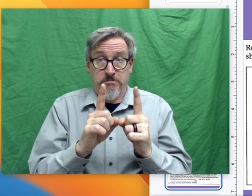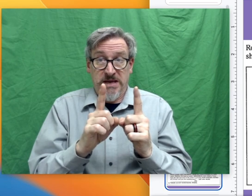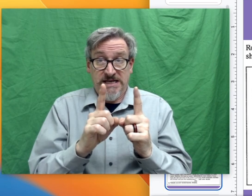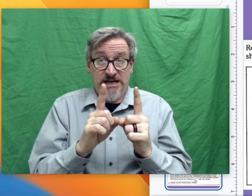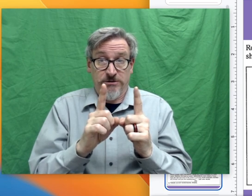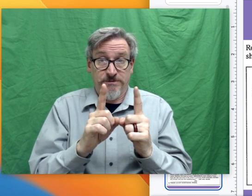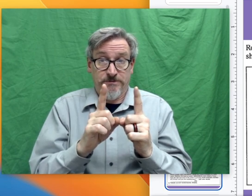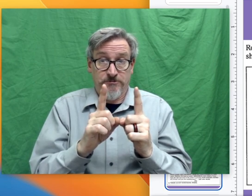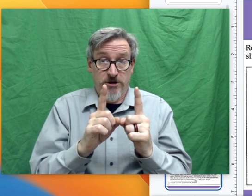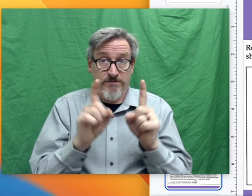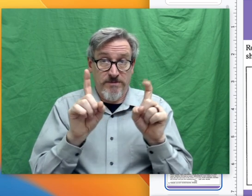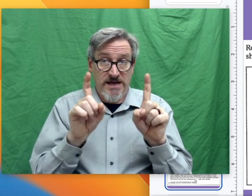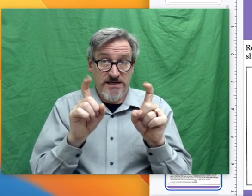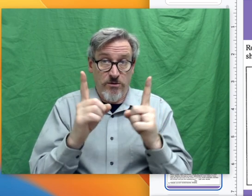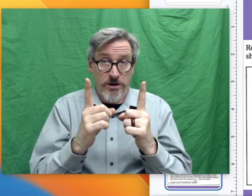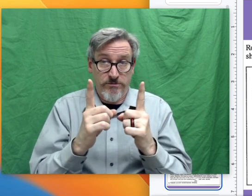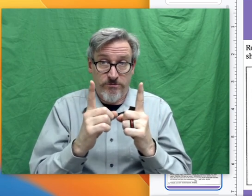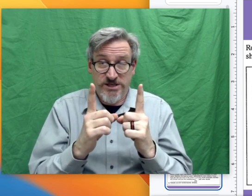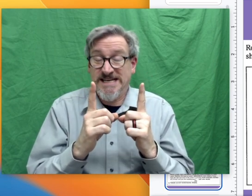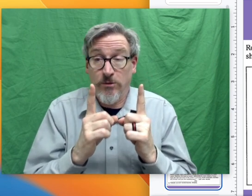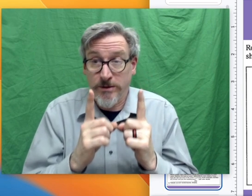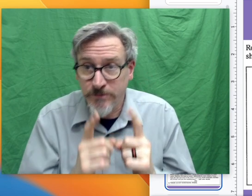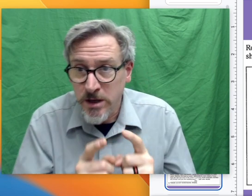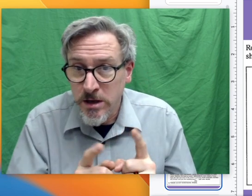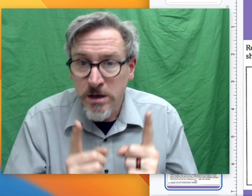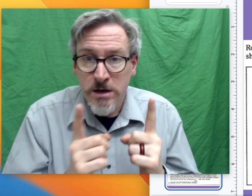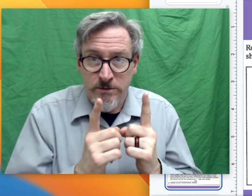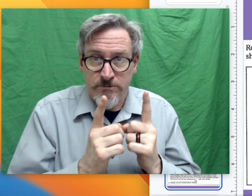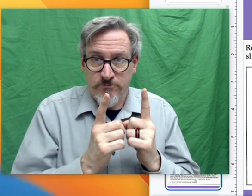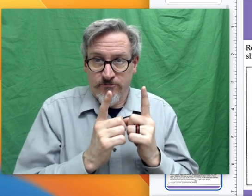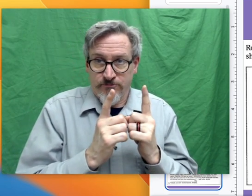Meet in the center, right? SL1, CL1.